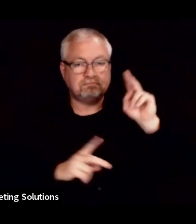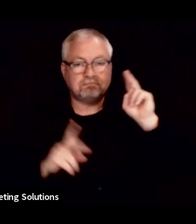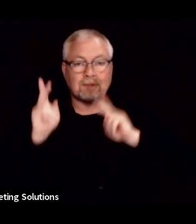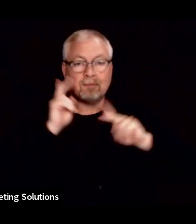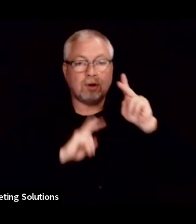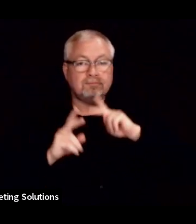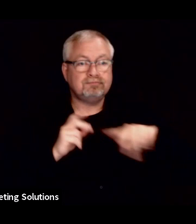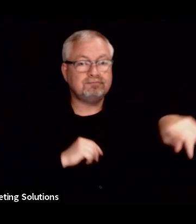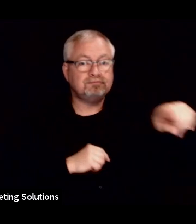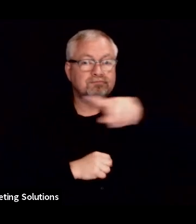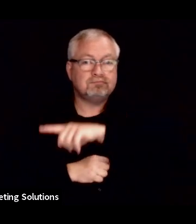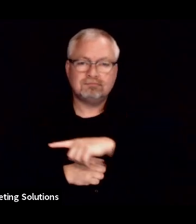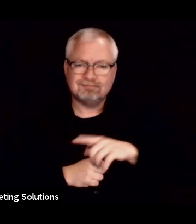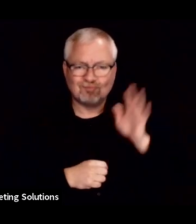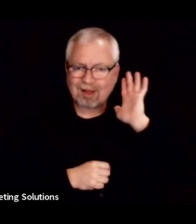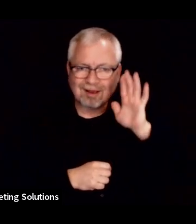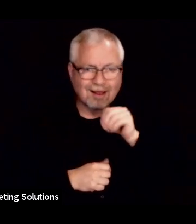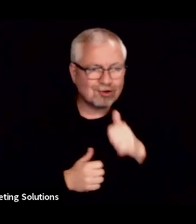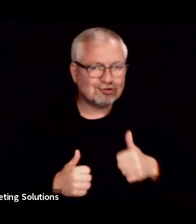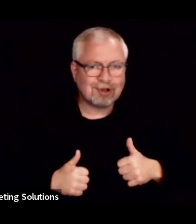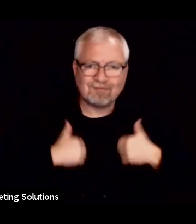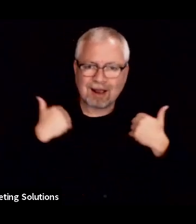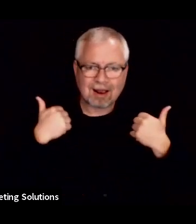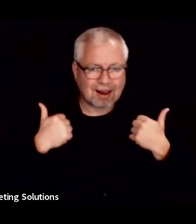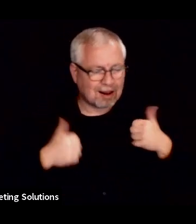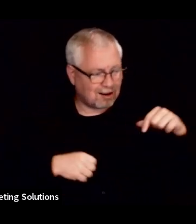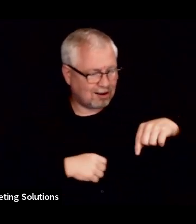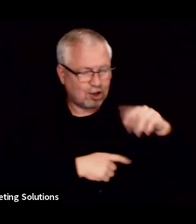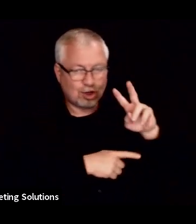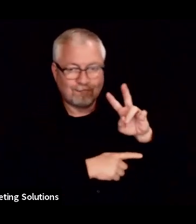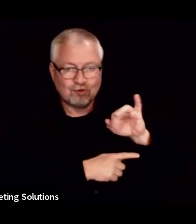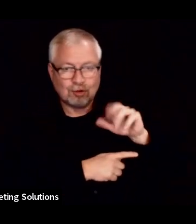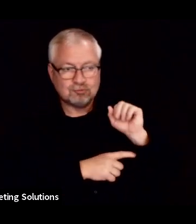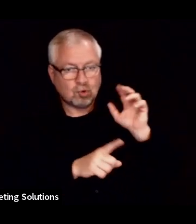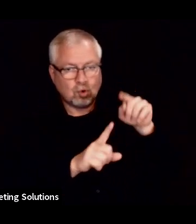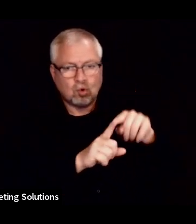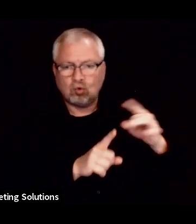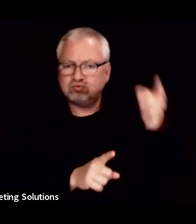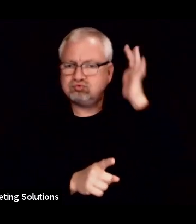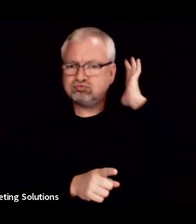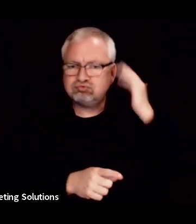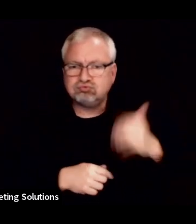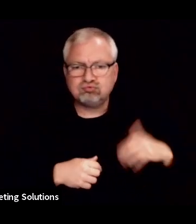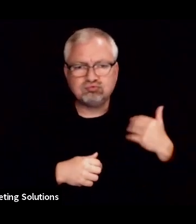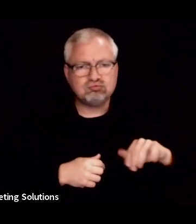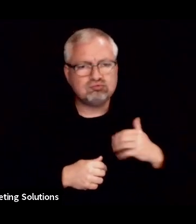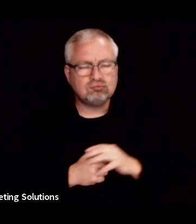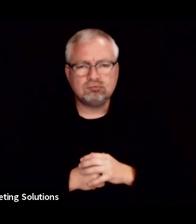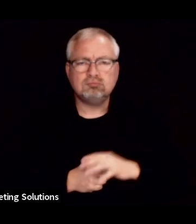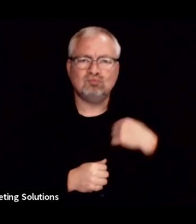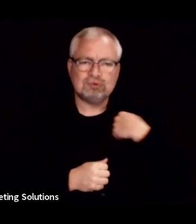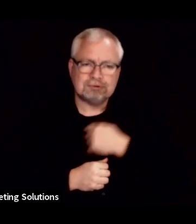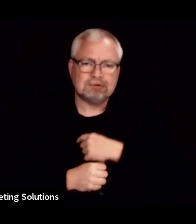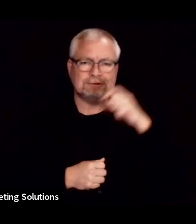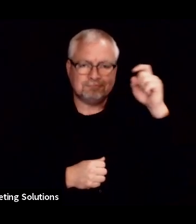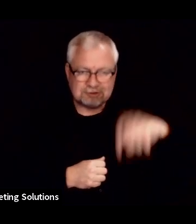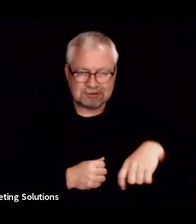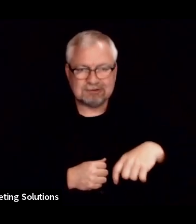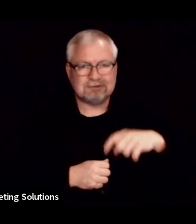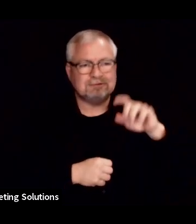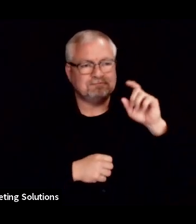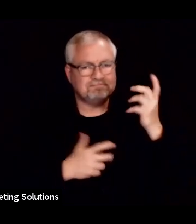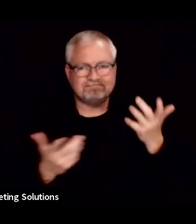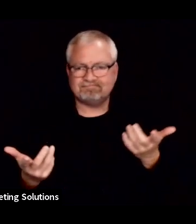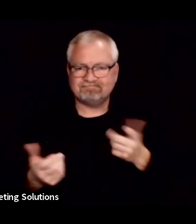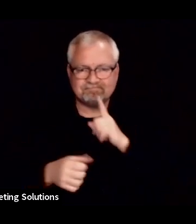virus and who will develop severe disease. And I think we need to be very mindful of that. I mean, it's